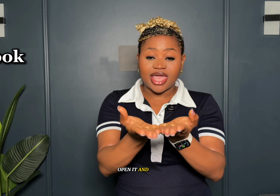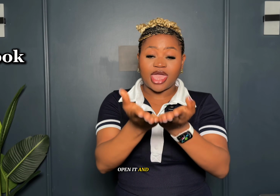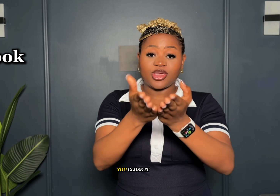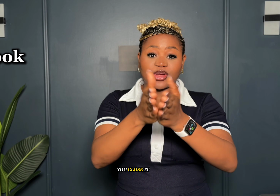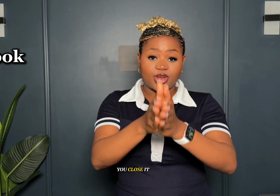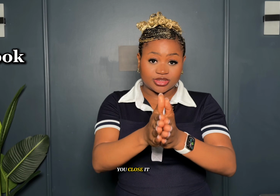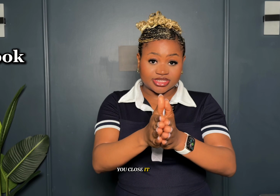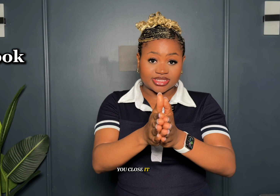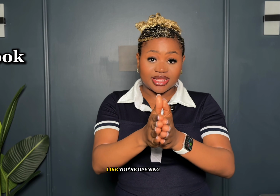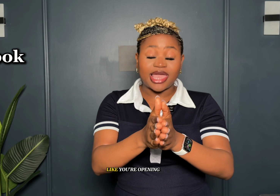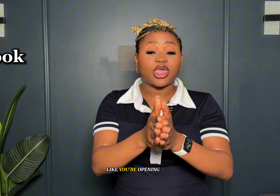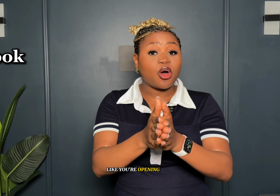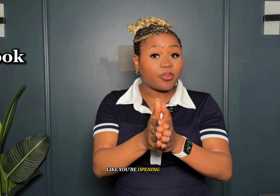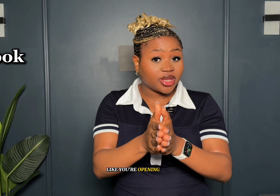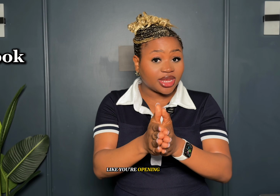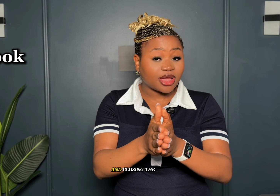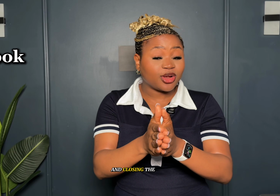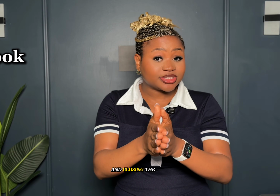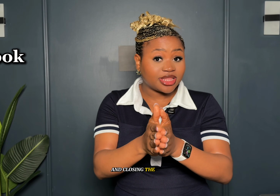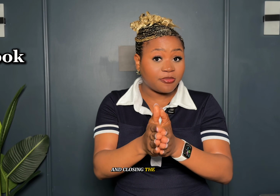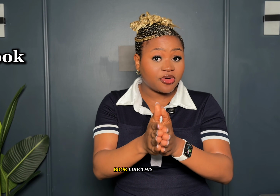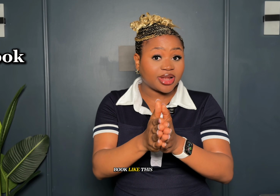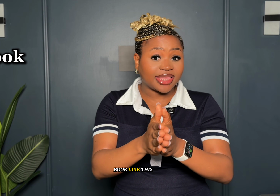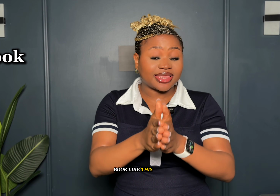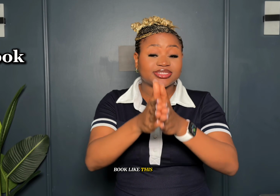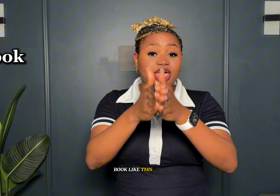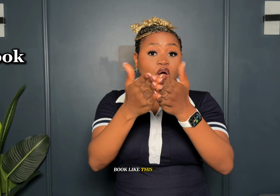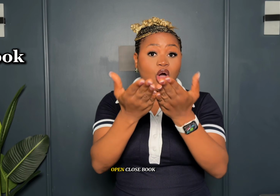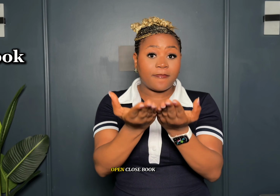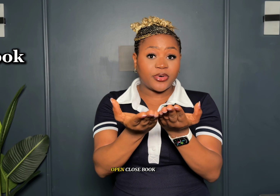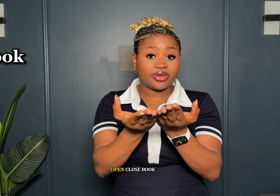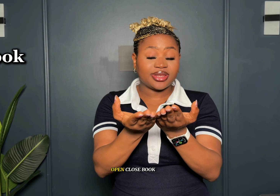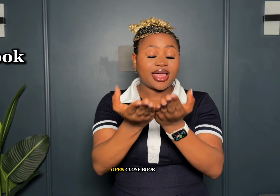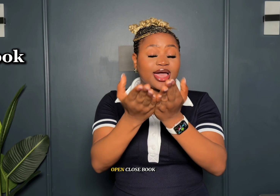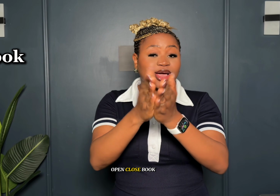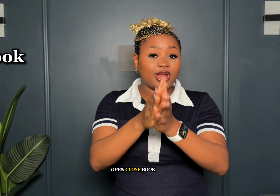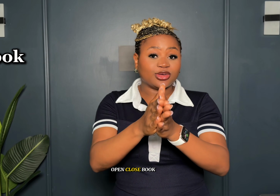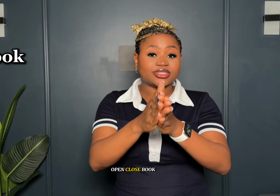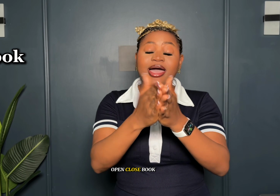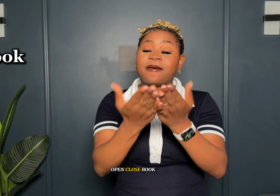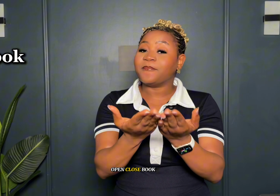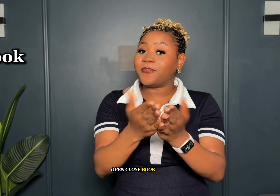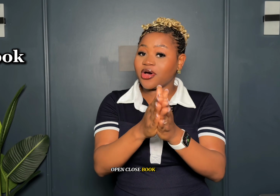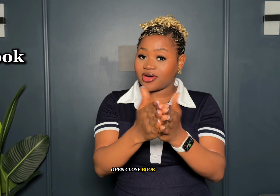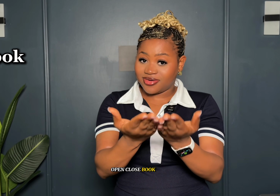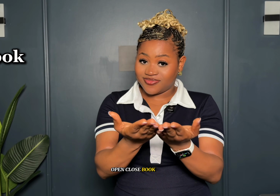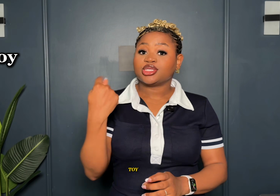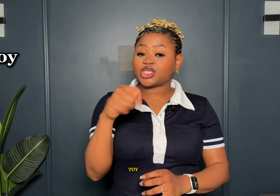you close it. Like you're opening and closing the book like this. Open, close. Book.